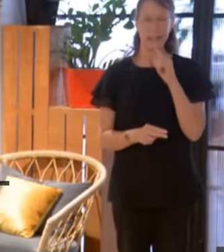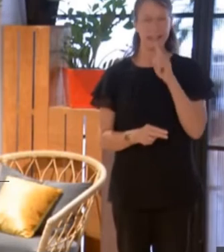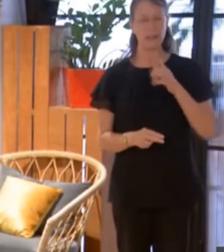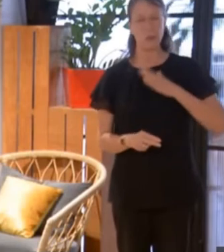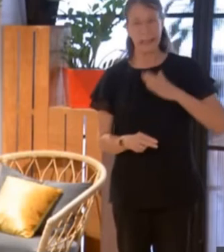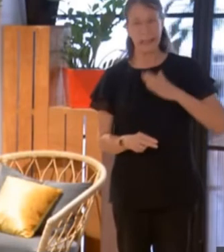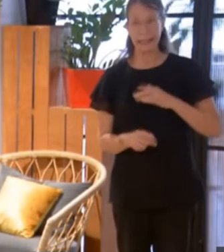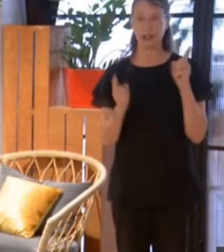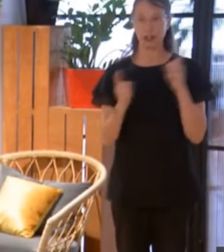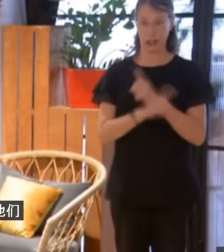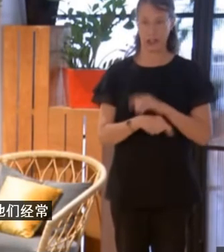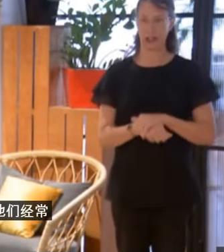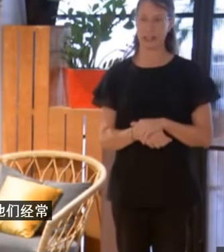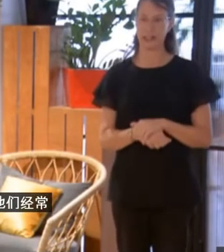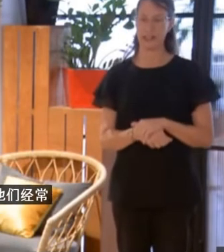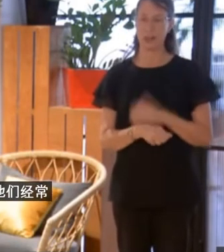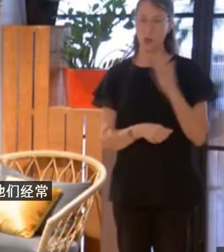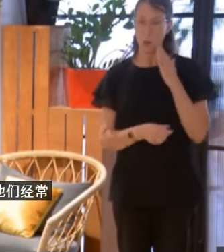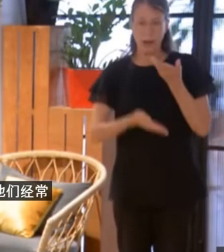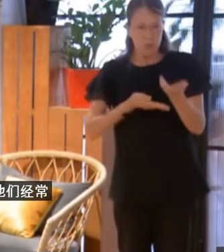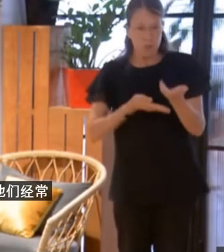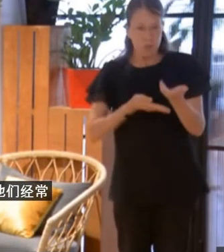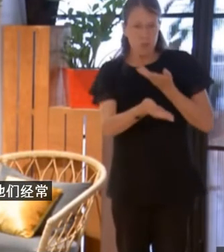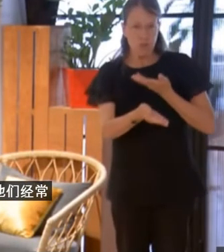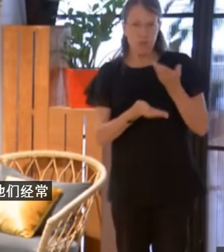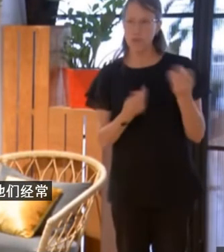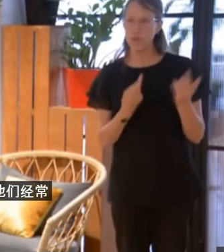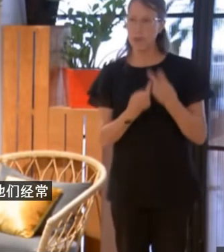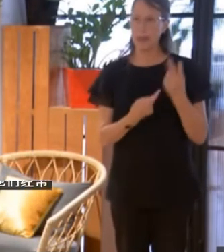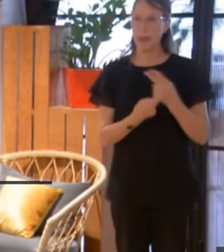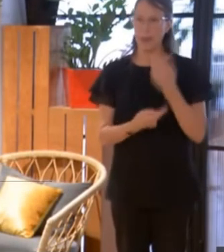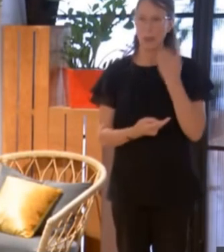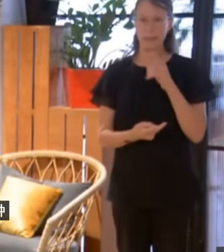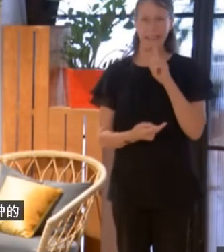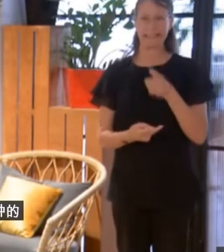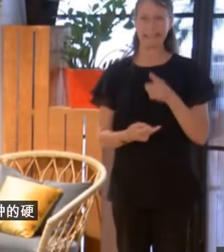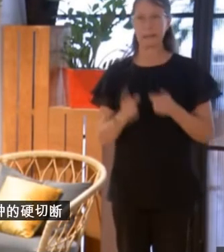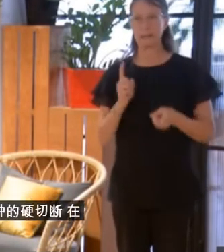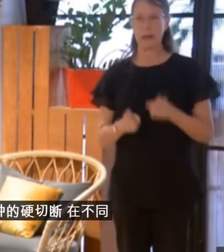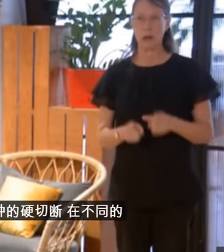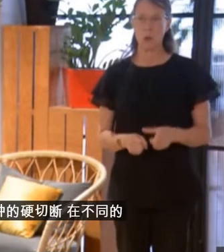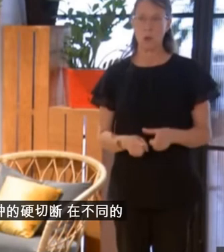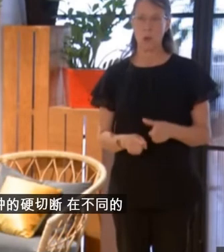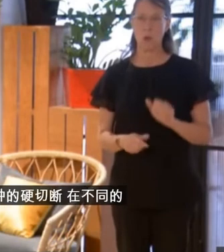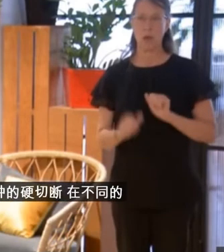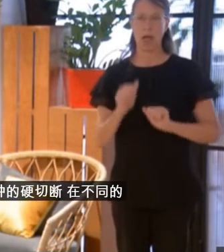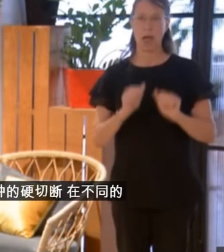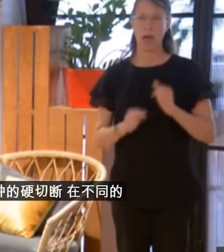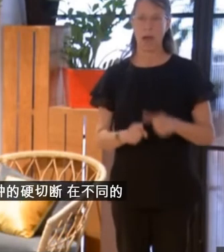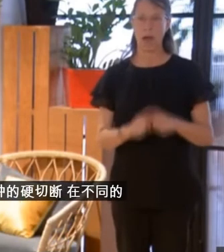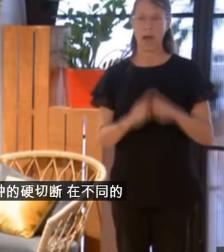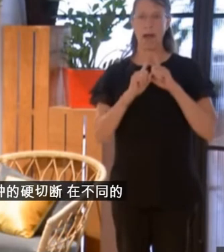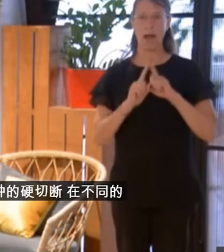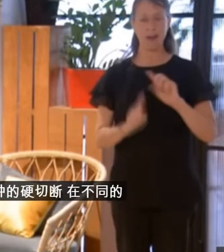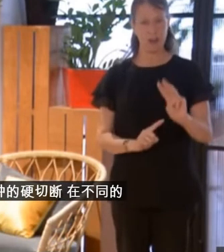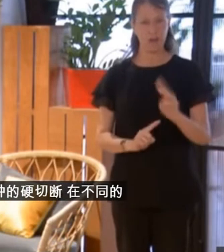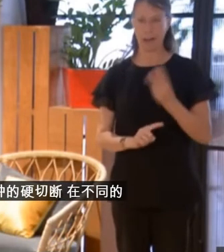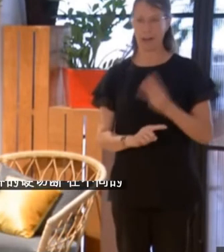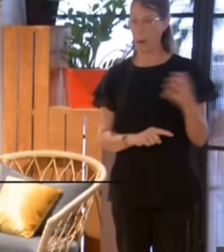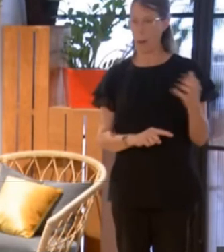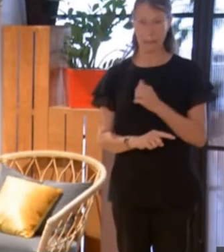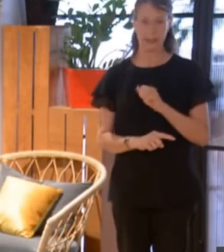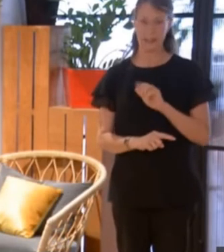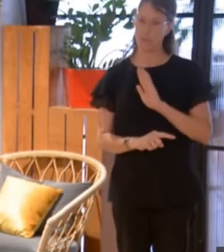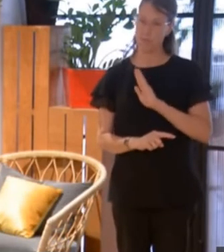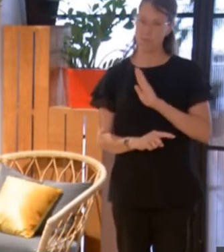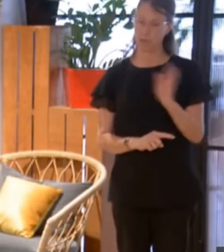and when you talk to women, they'll often talk about that hard cut-off at 3 o'clock. We need to look at different opportunities to make sure that they